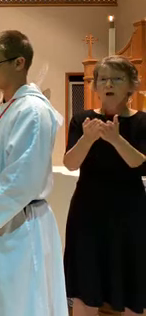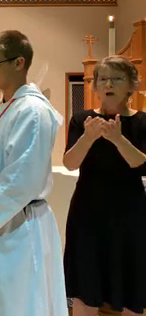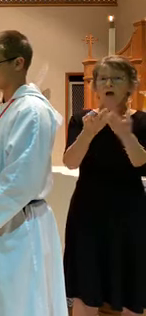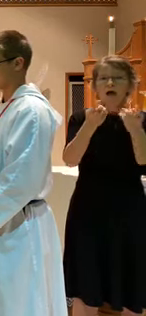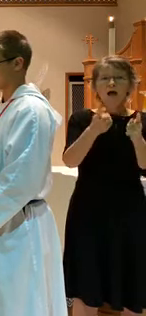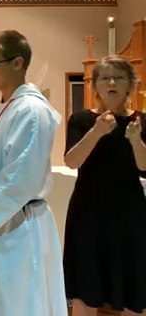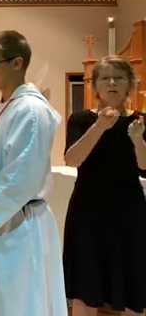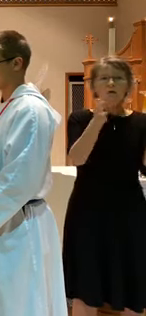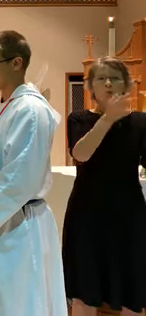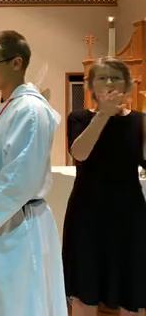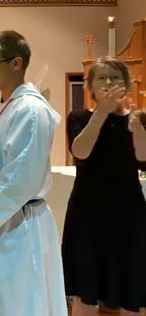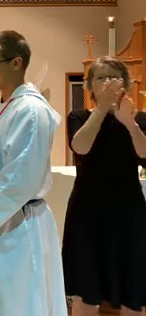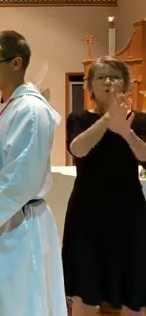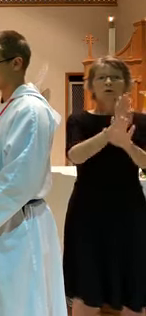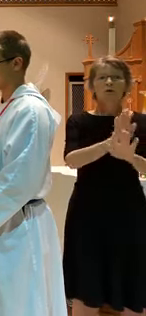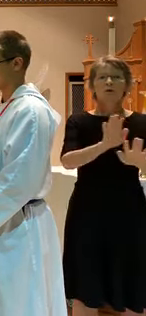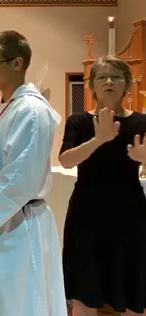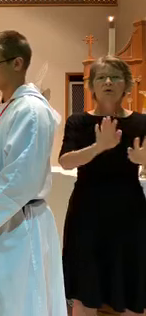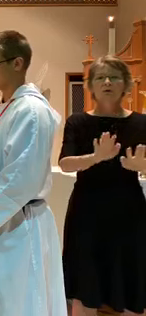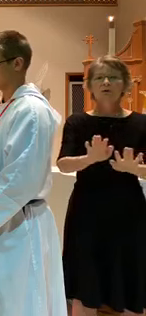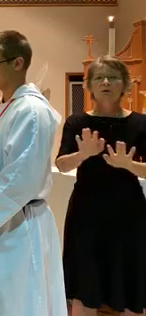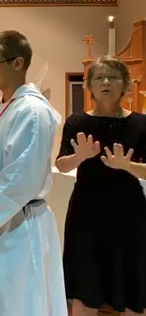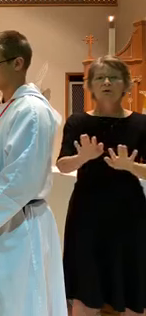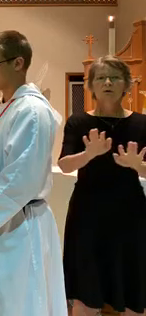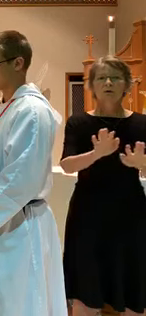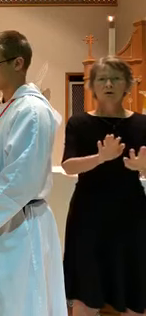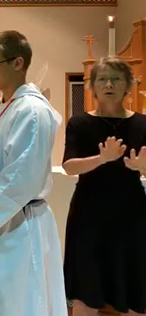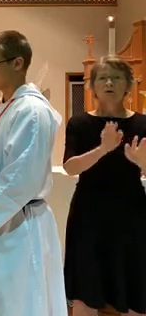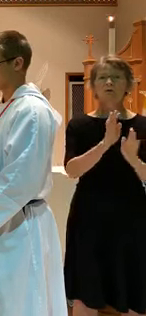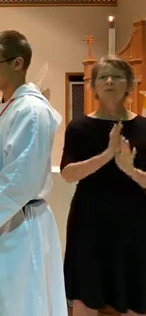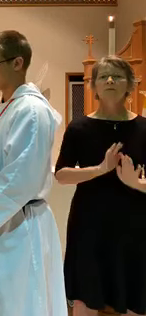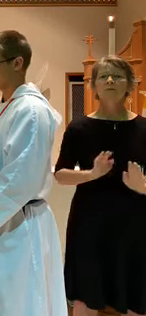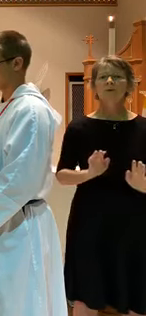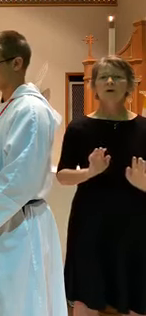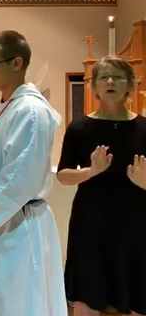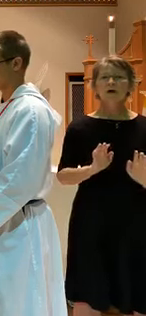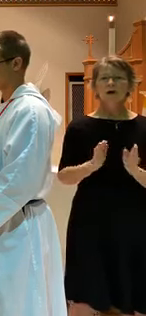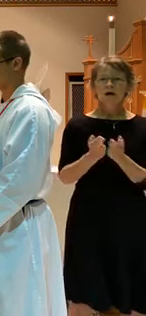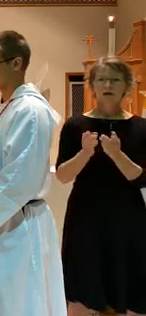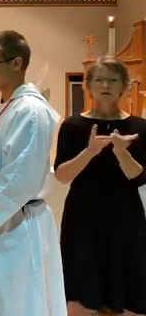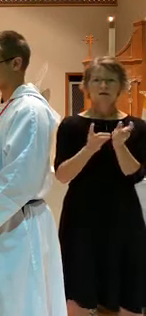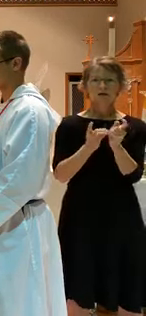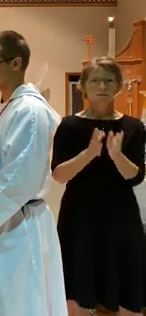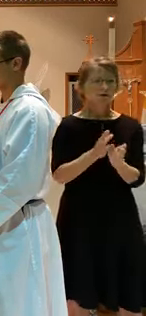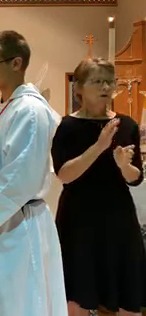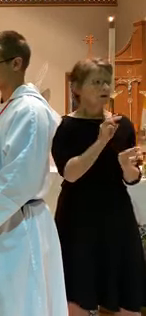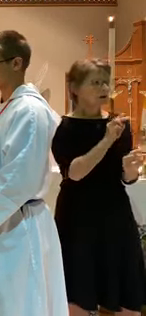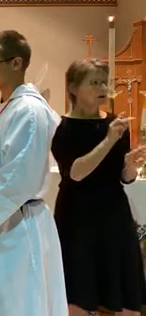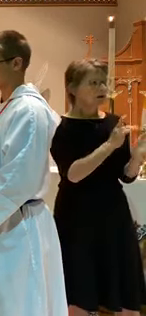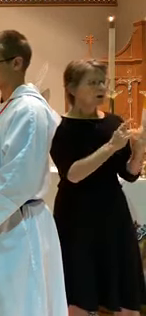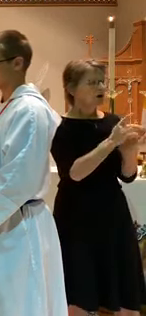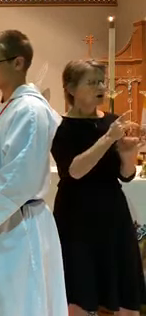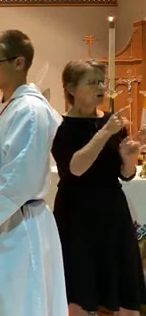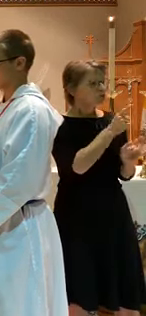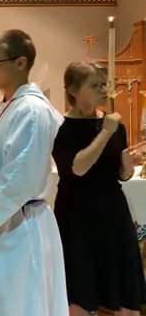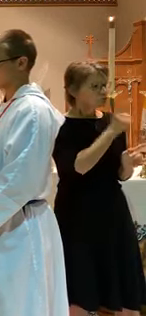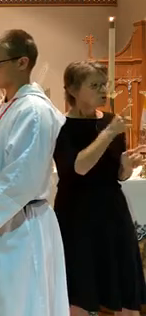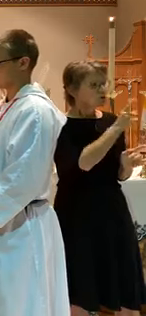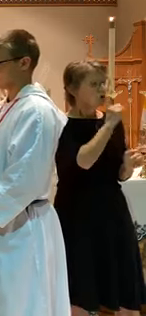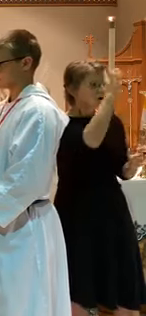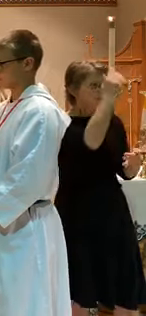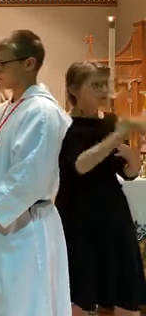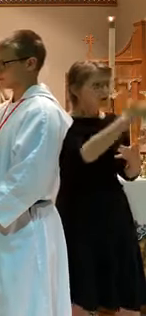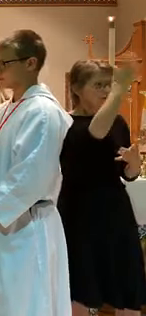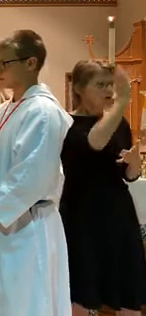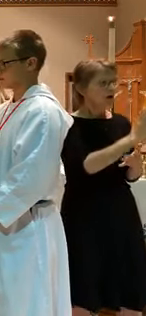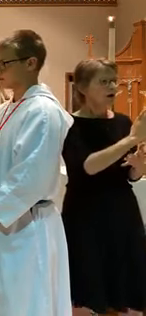who were in the boat did him homage, saying, "Truly, you are the Son of God." The Gospel of the